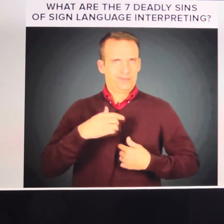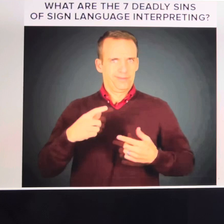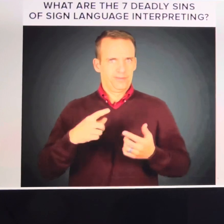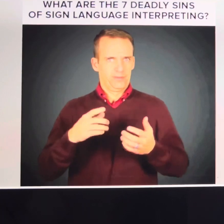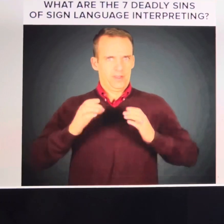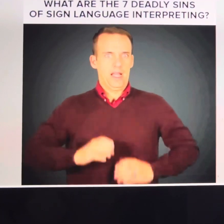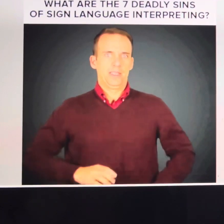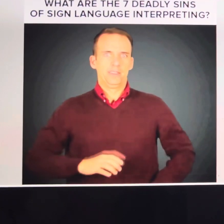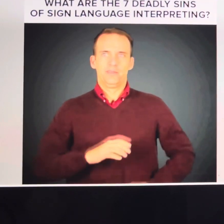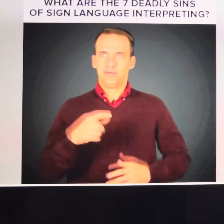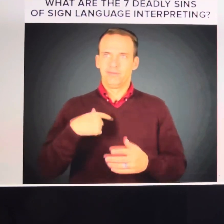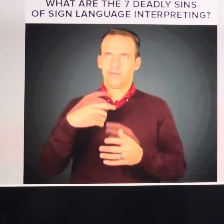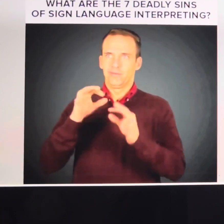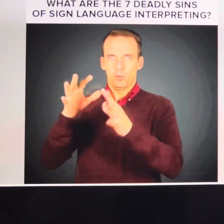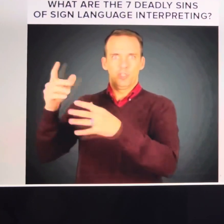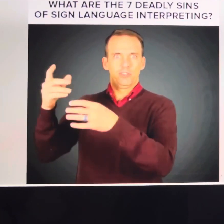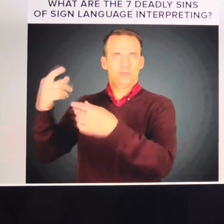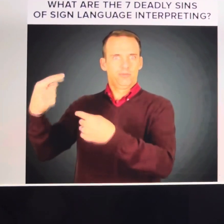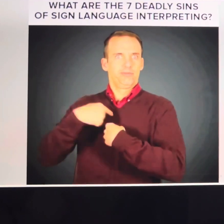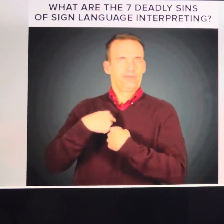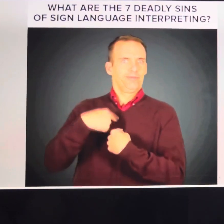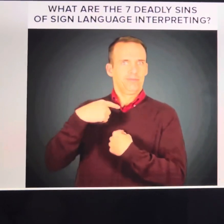or students